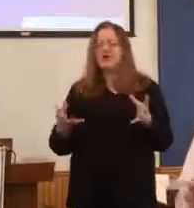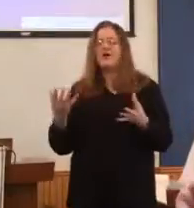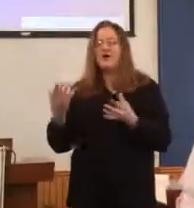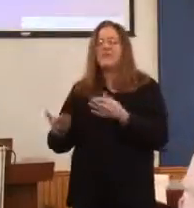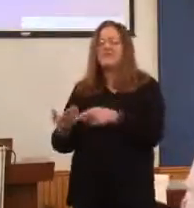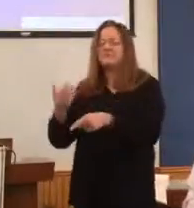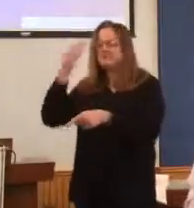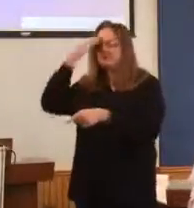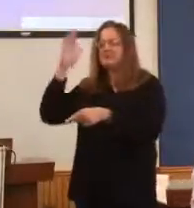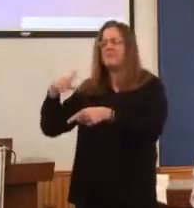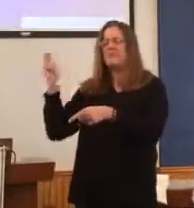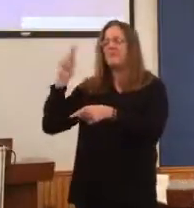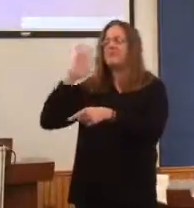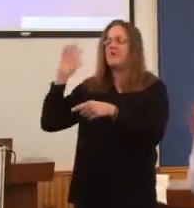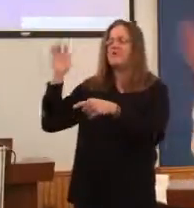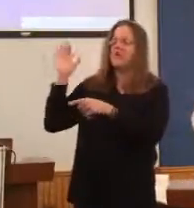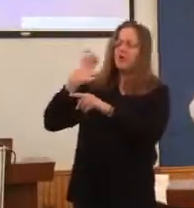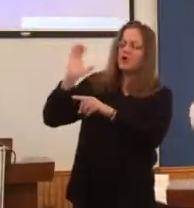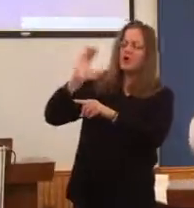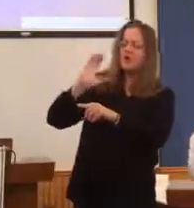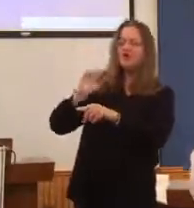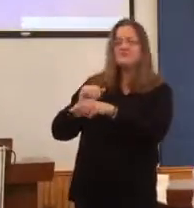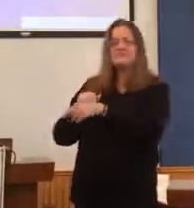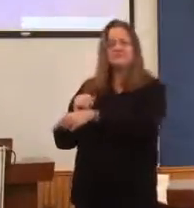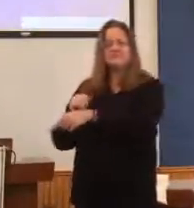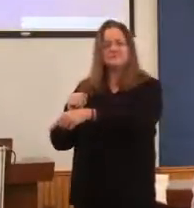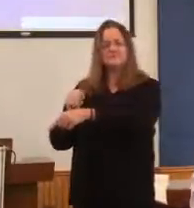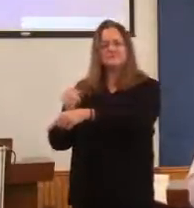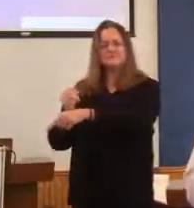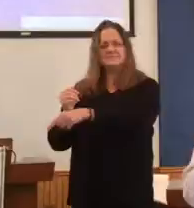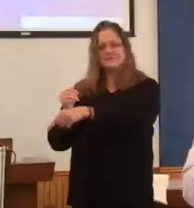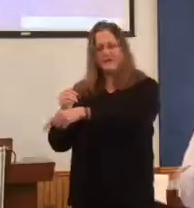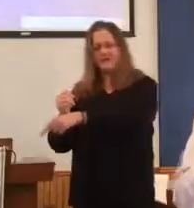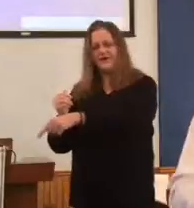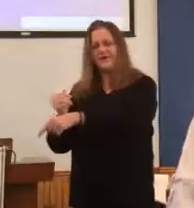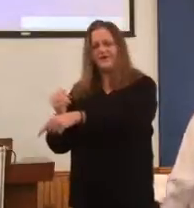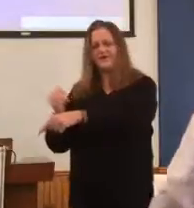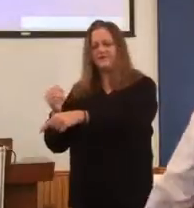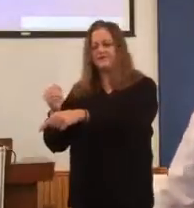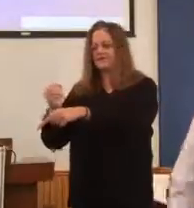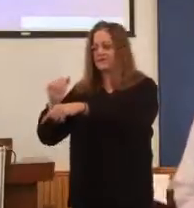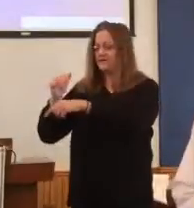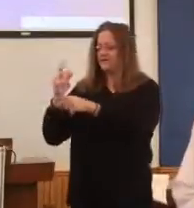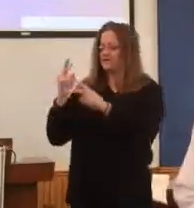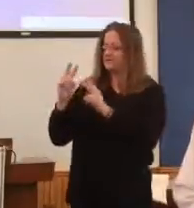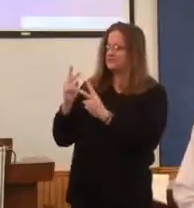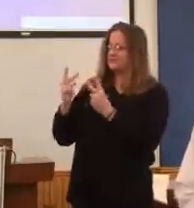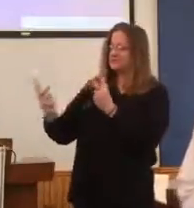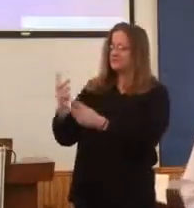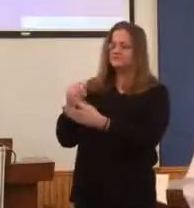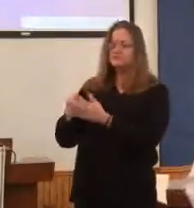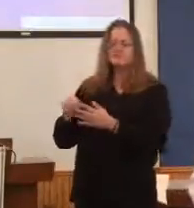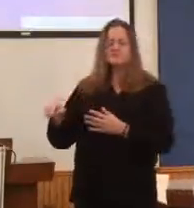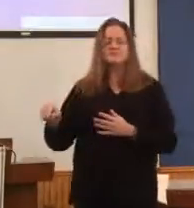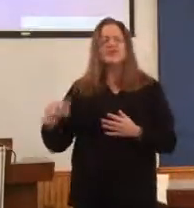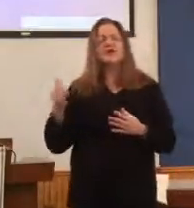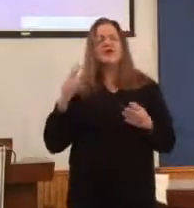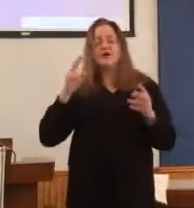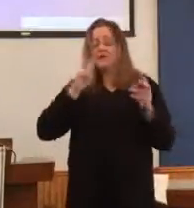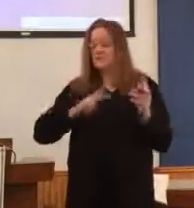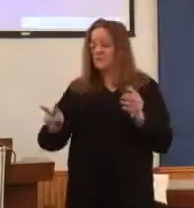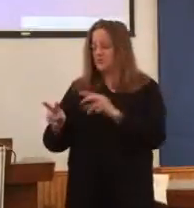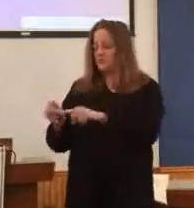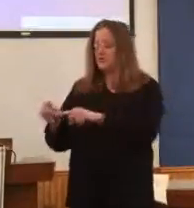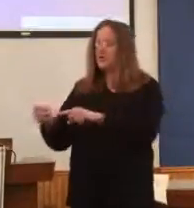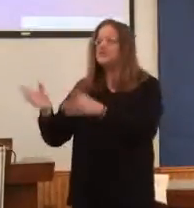looking for him there. And there he was. There he was. And he was sitting and talking with